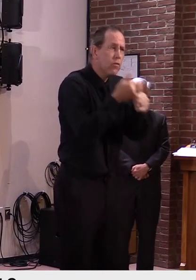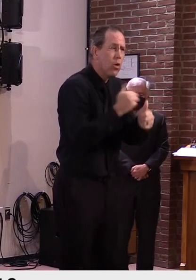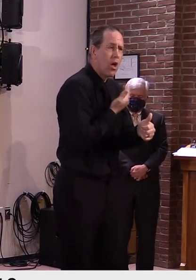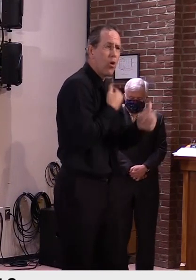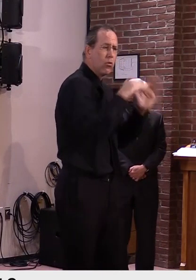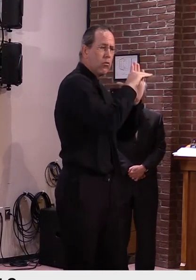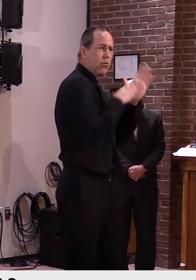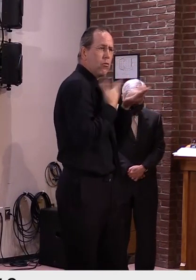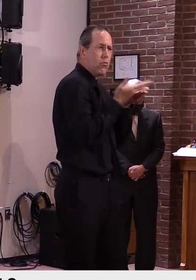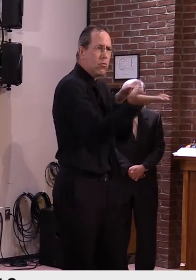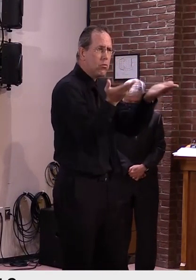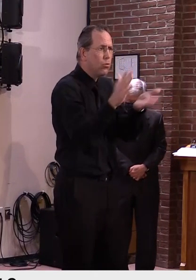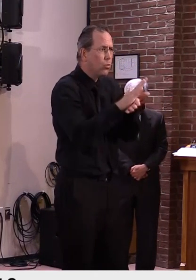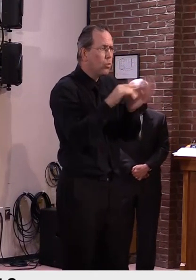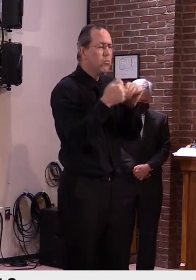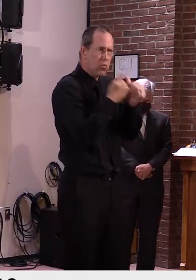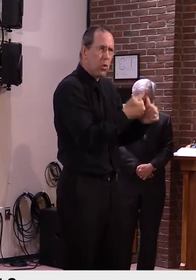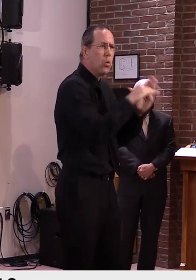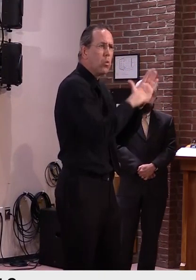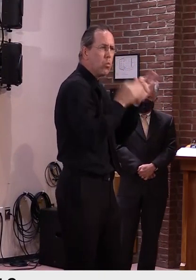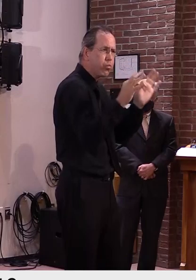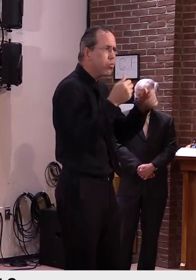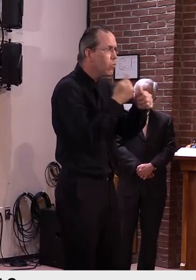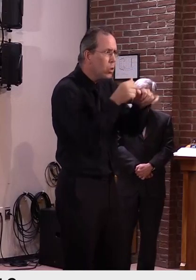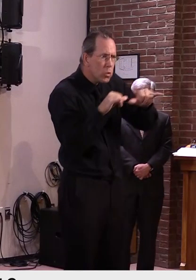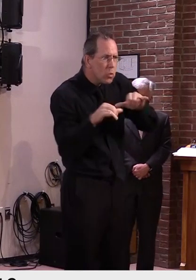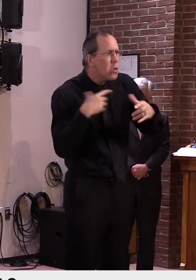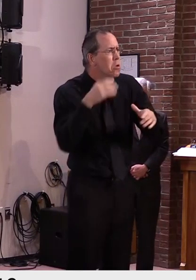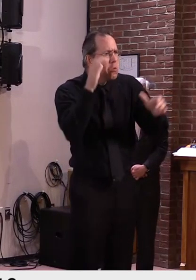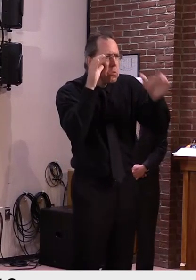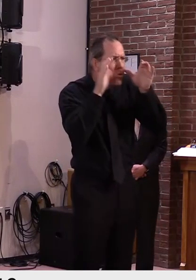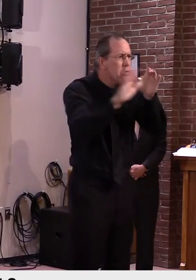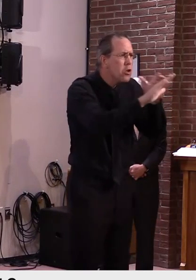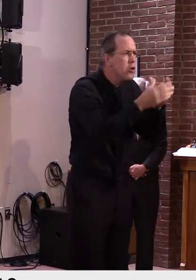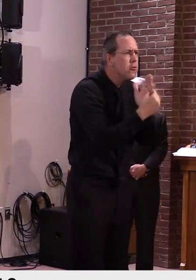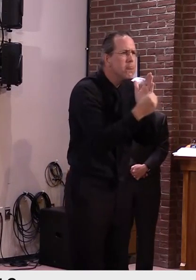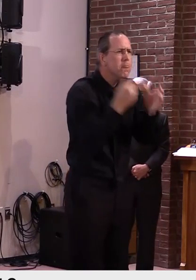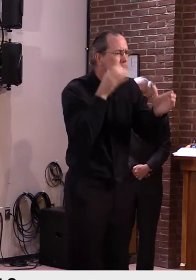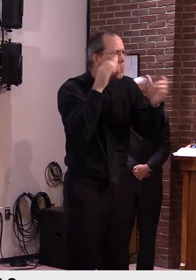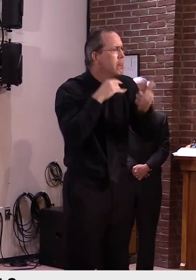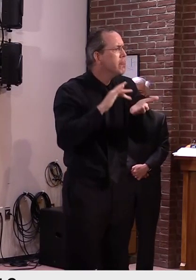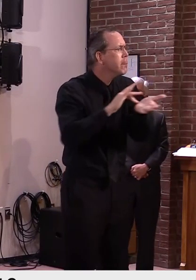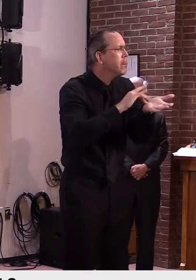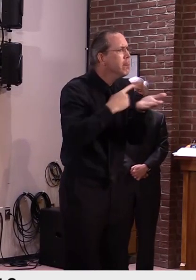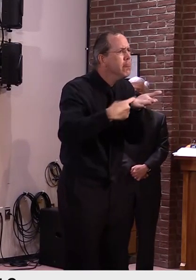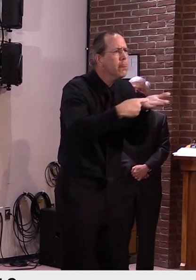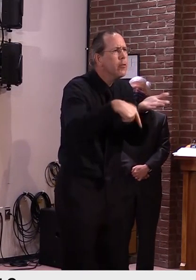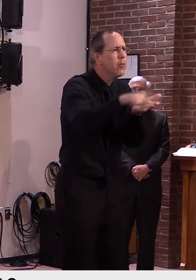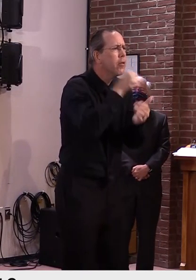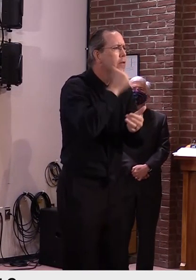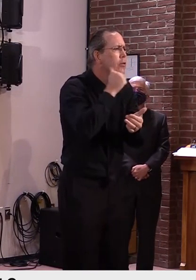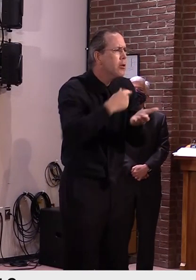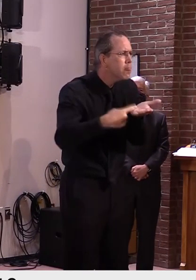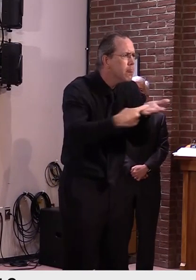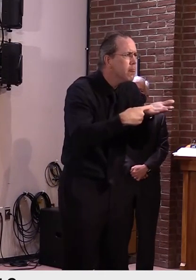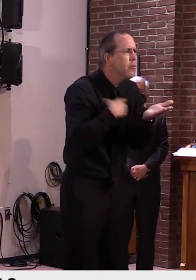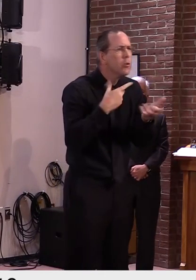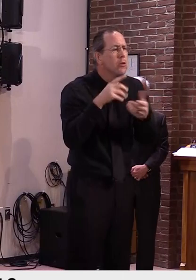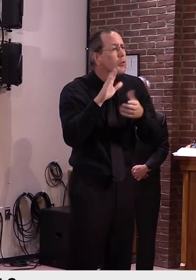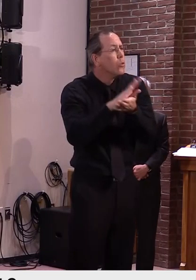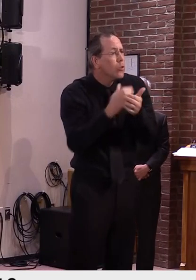observation based on our frequent, if not daily, conversations with principals and superintendents. We also measure compliance with the health guidance